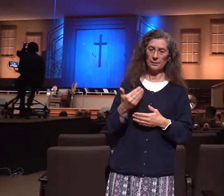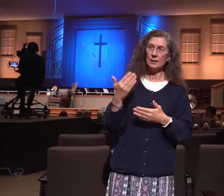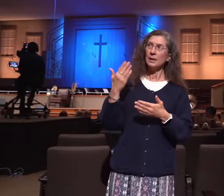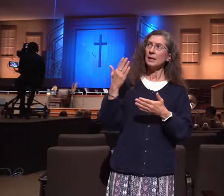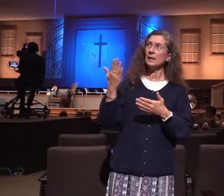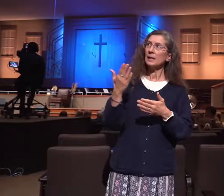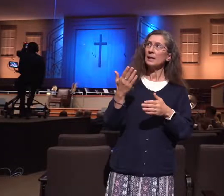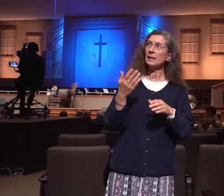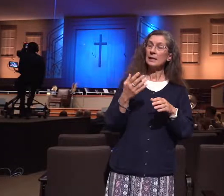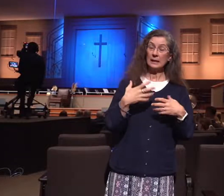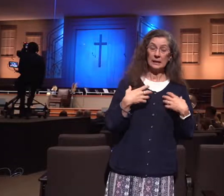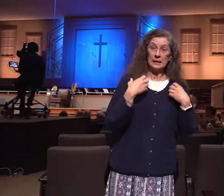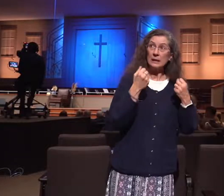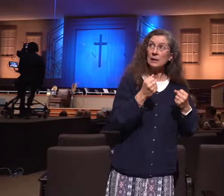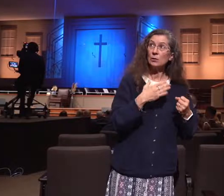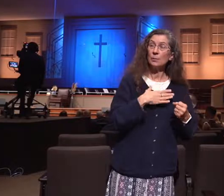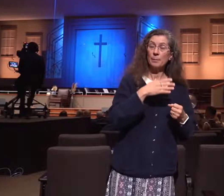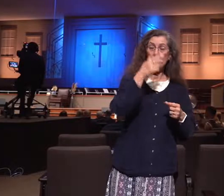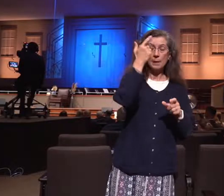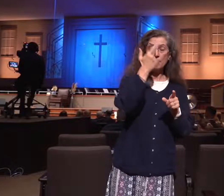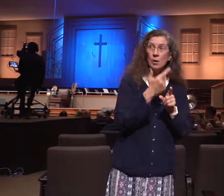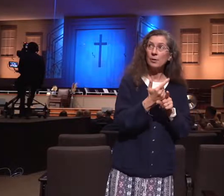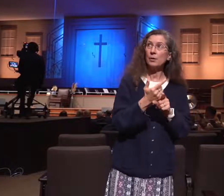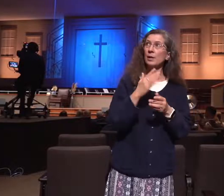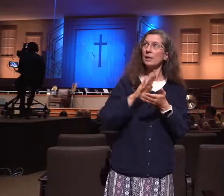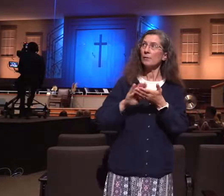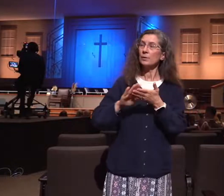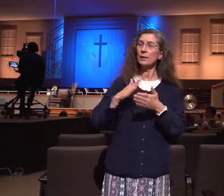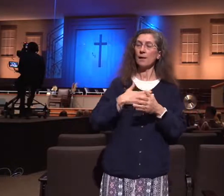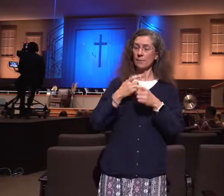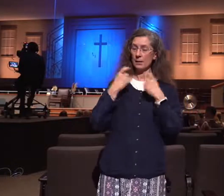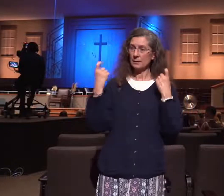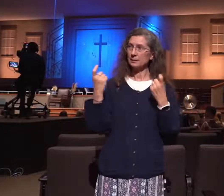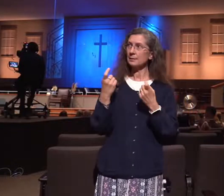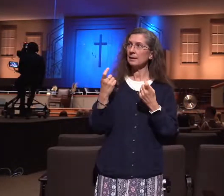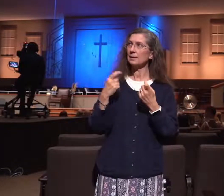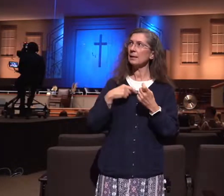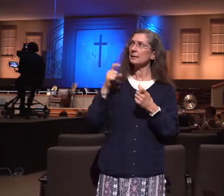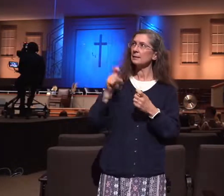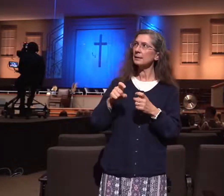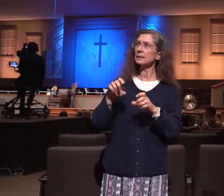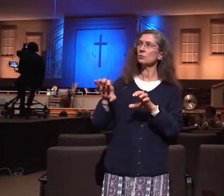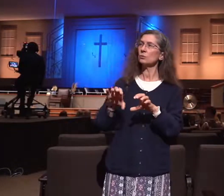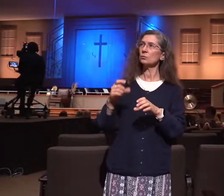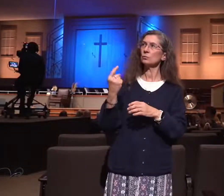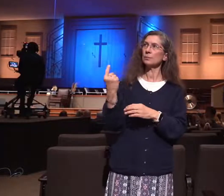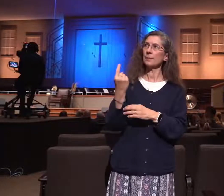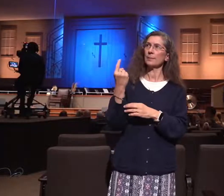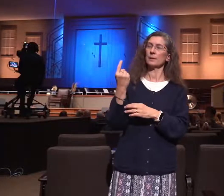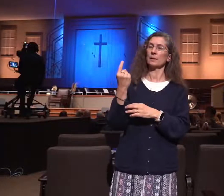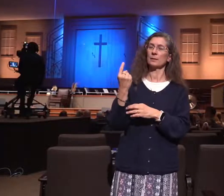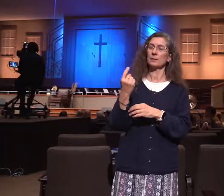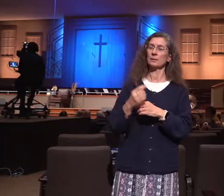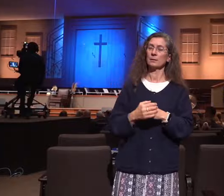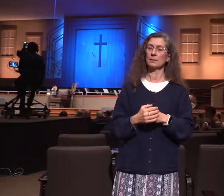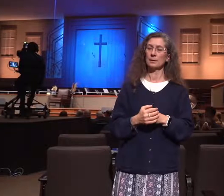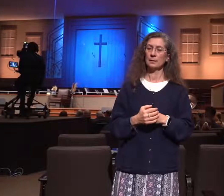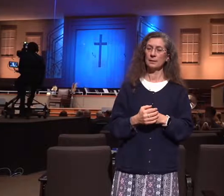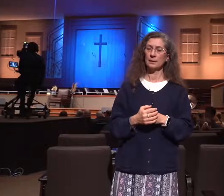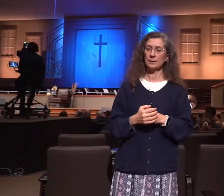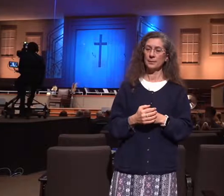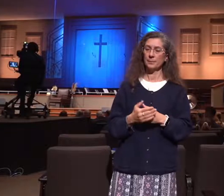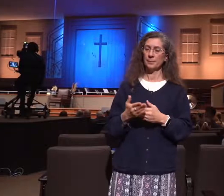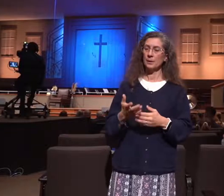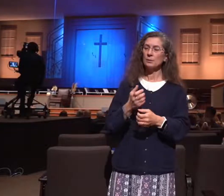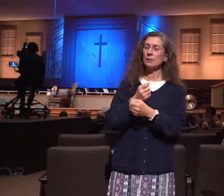brother from the dead. He forgave me of my sin. I've got to do something. And love does